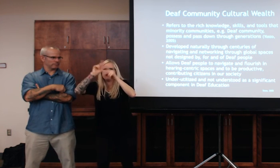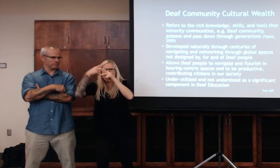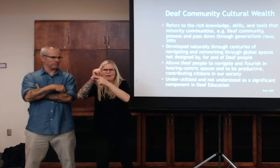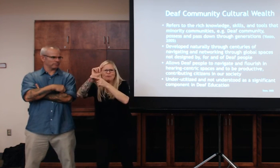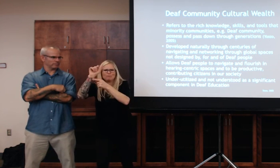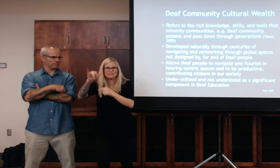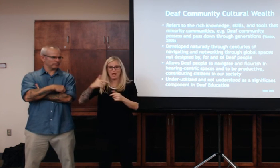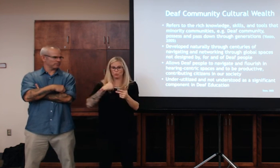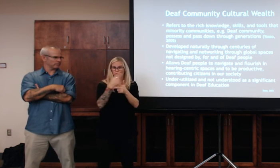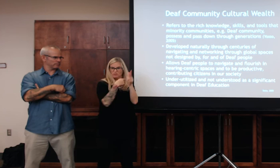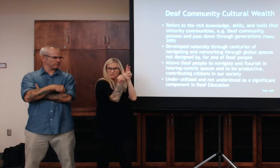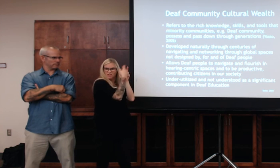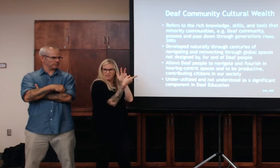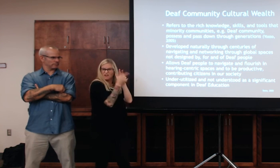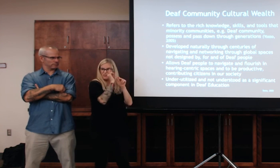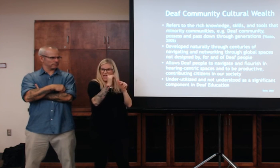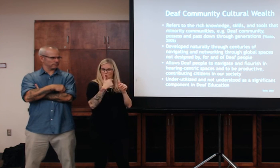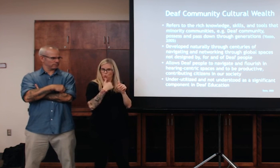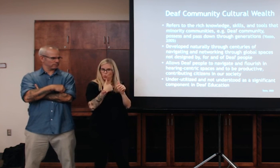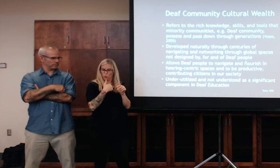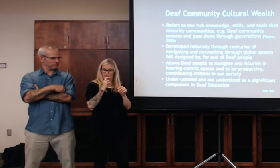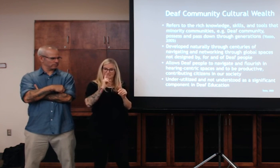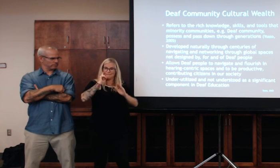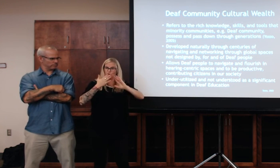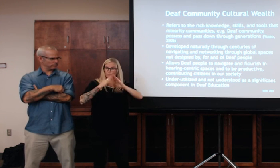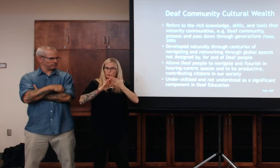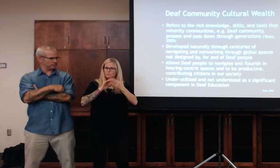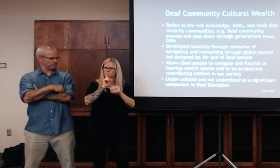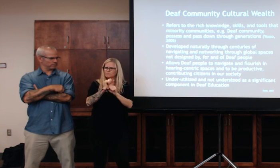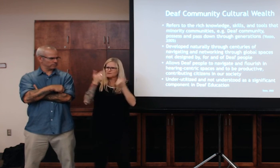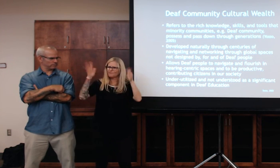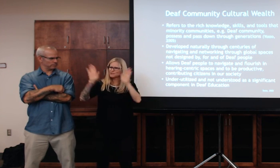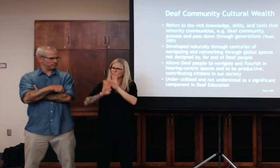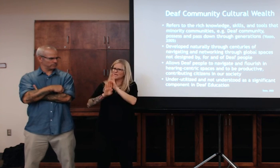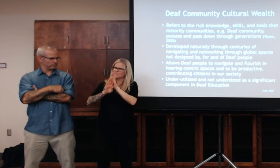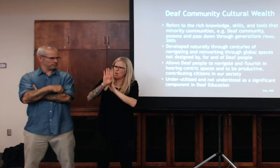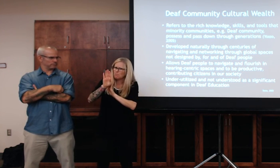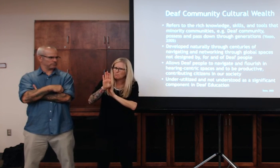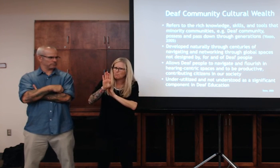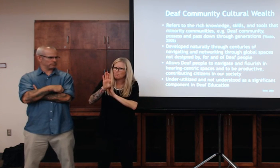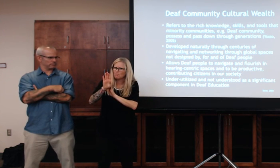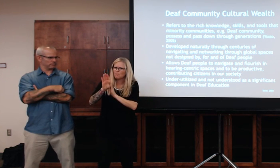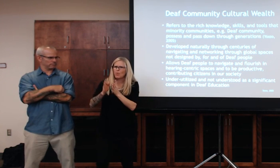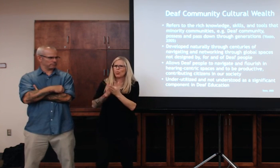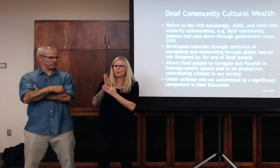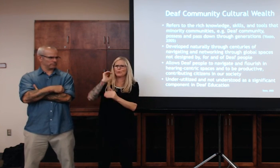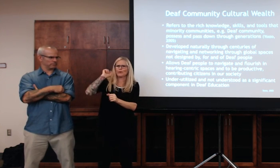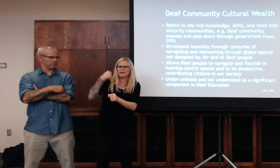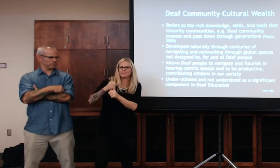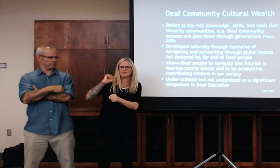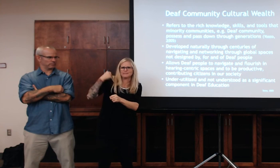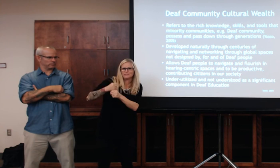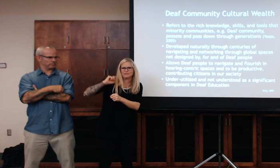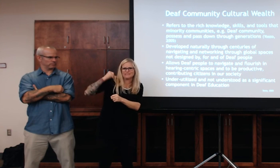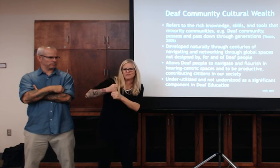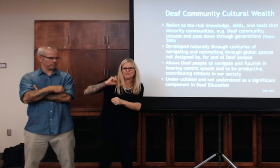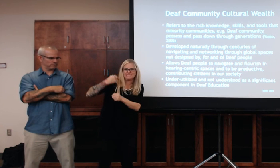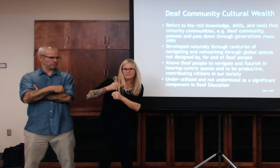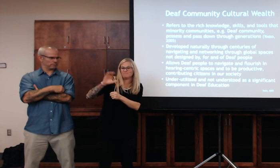Different types of tools that we use that we as a deaf community have already developed. And that's through years and years,